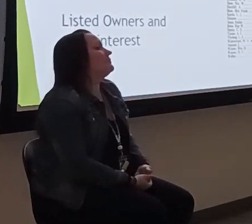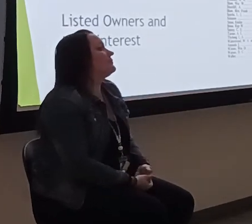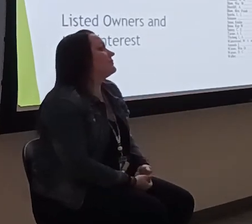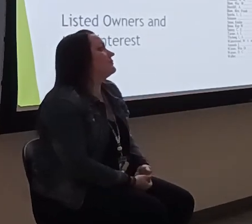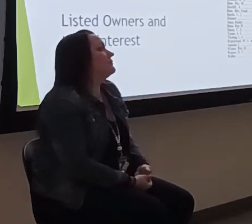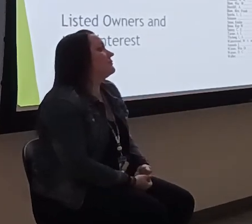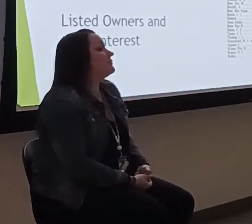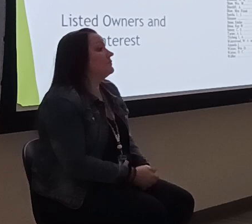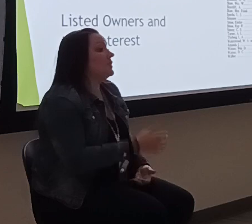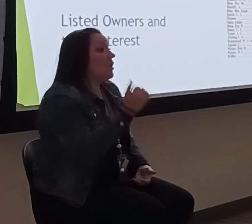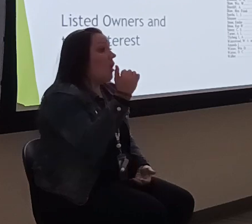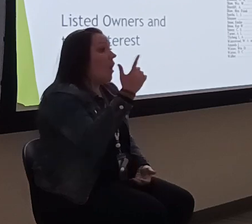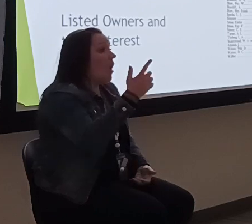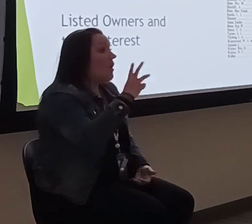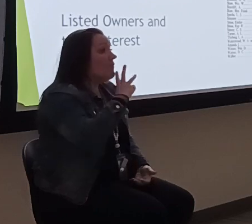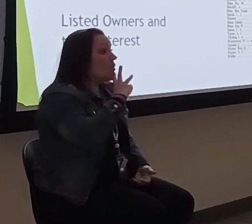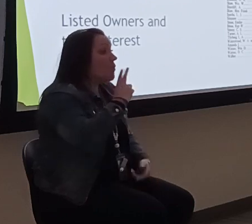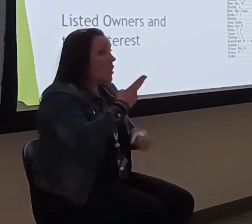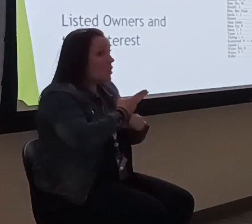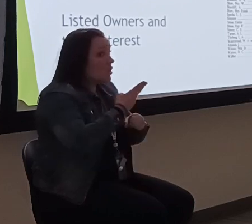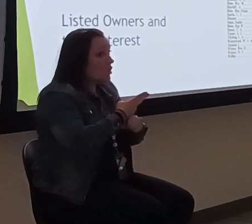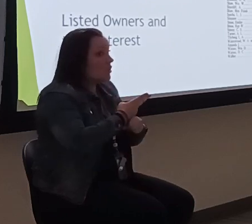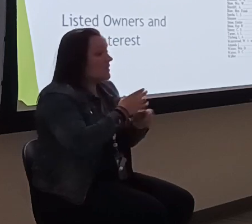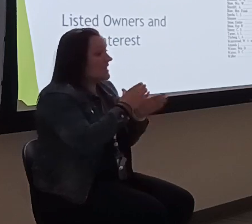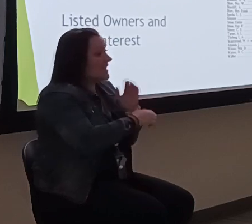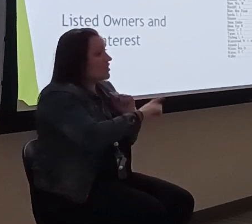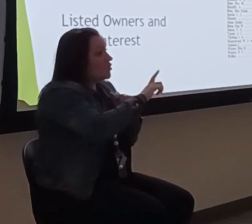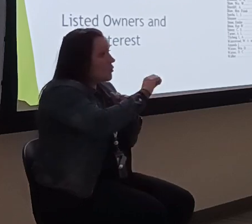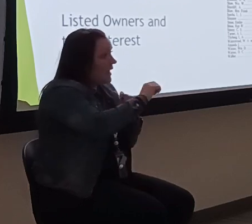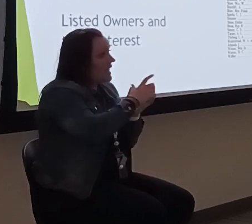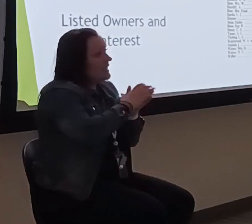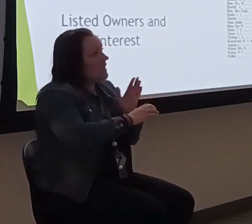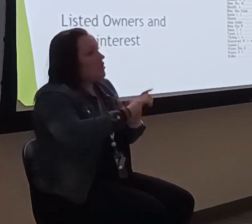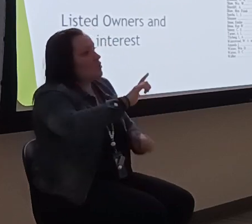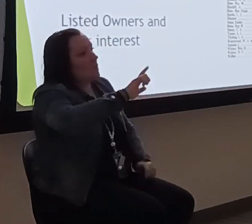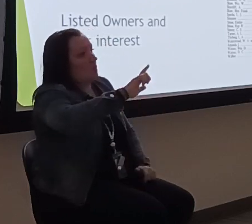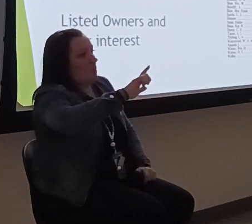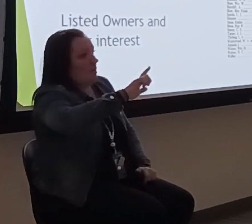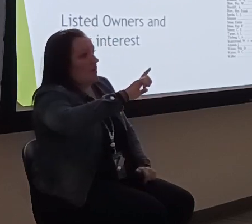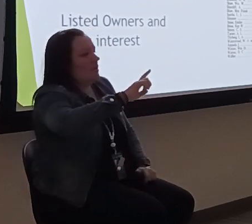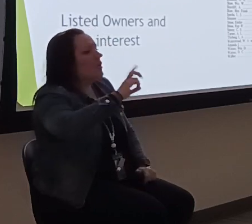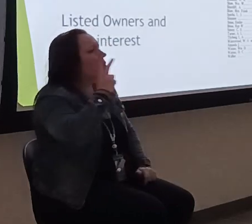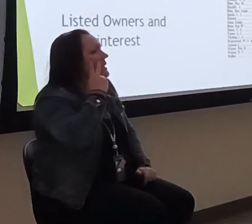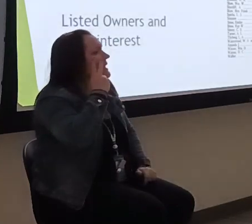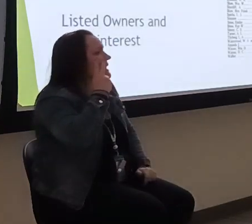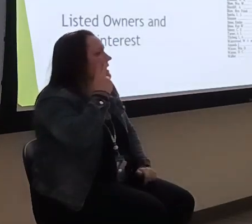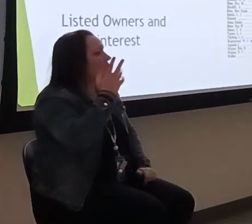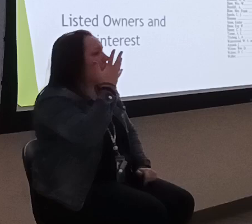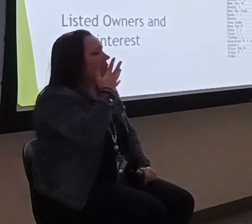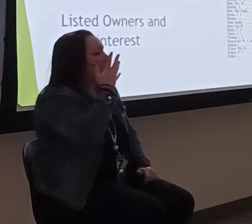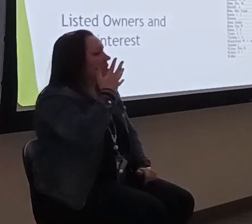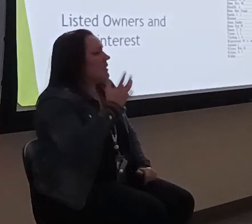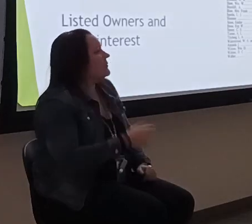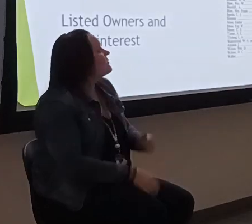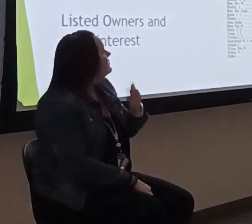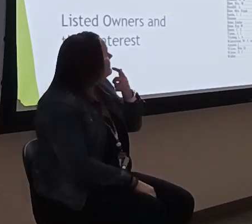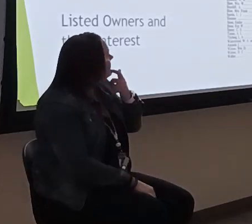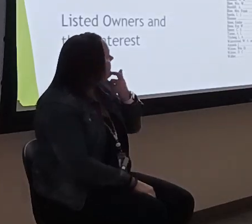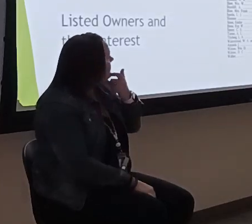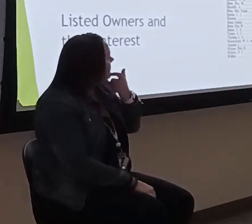All of the water was used in section 20 and section 21, and we'll see what that looks like in a little bit.